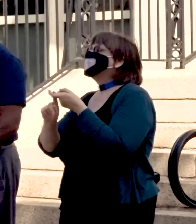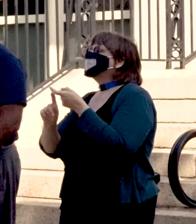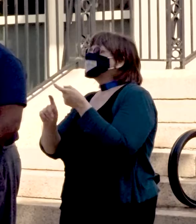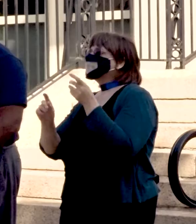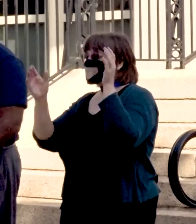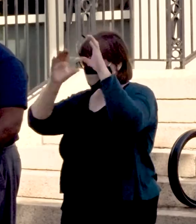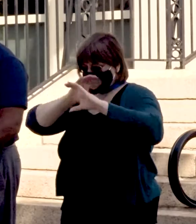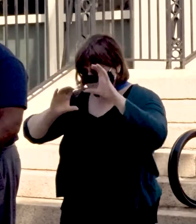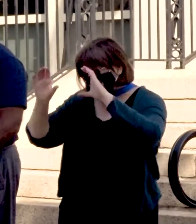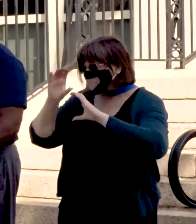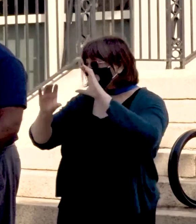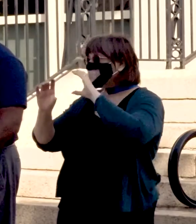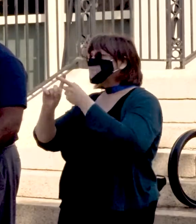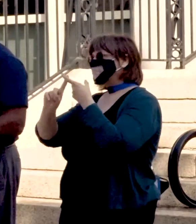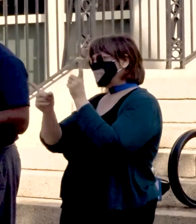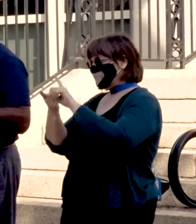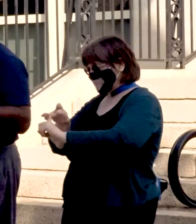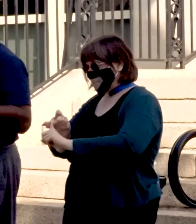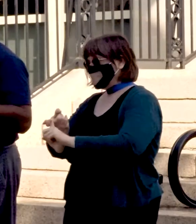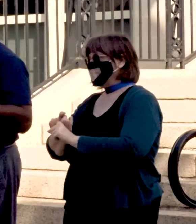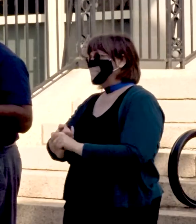friend.